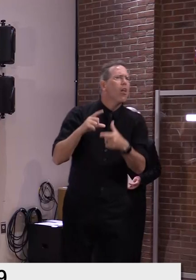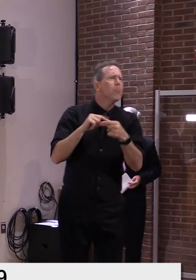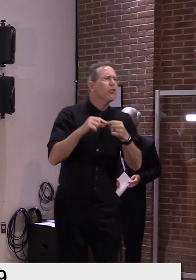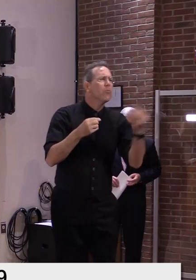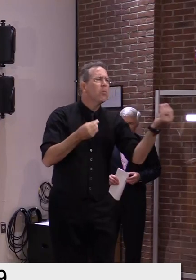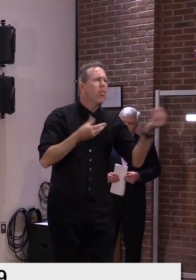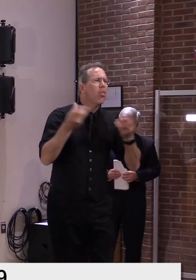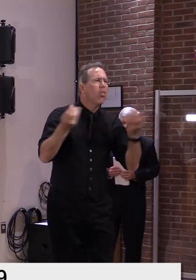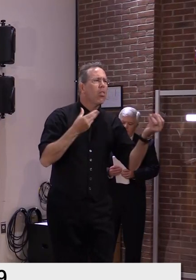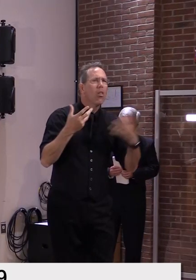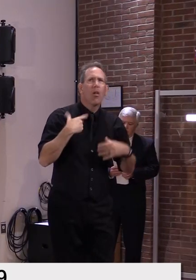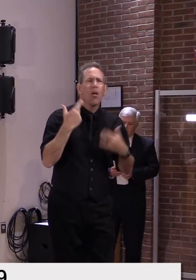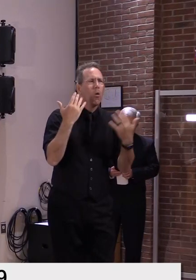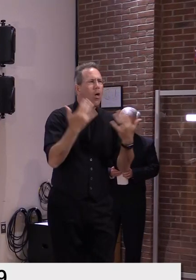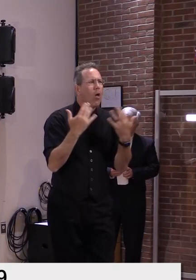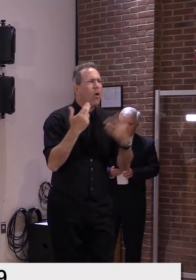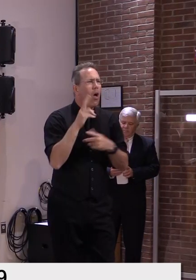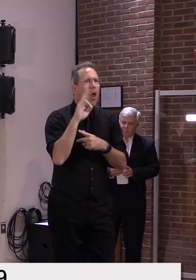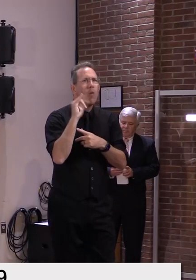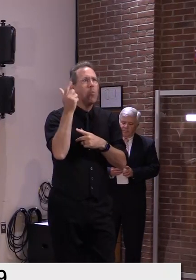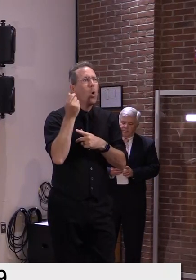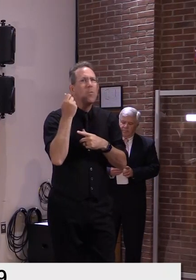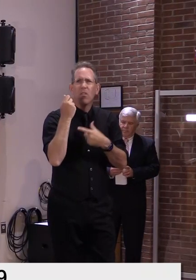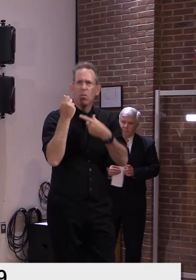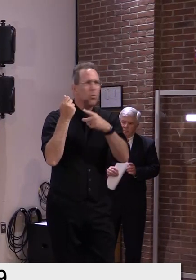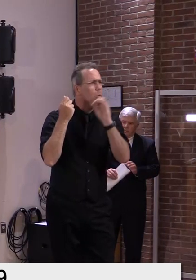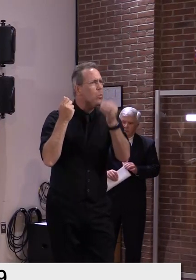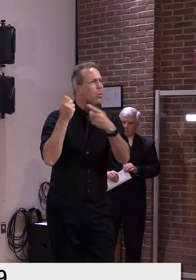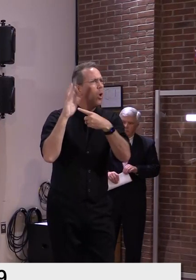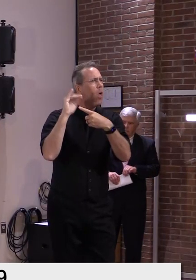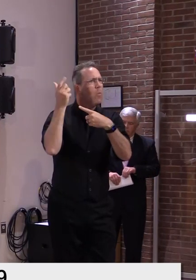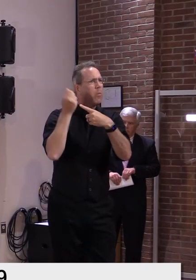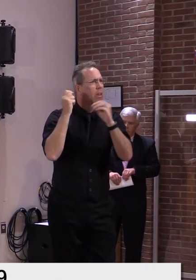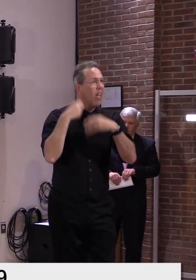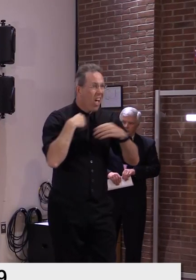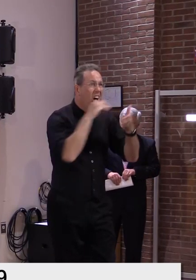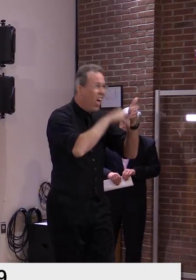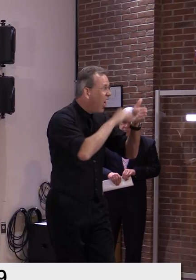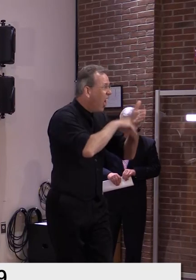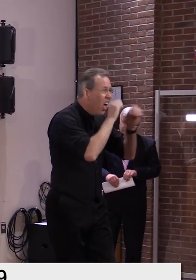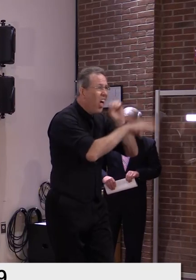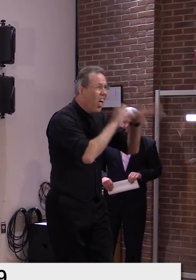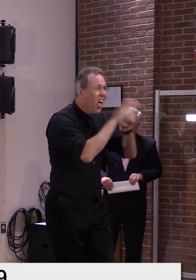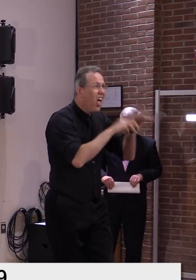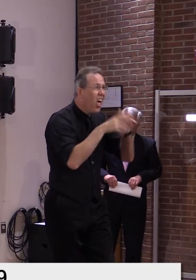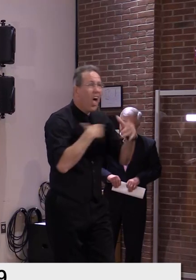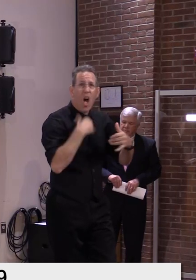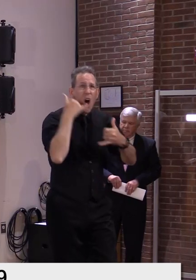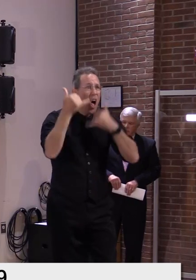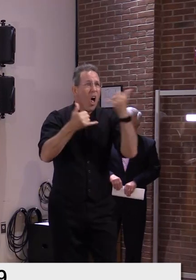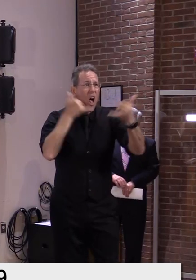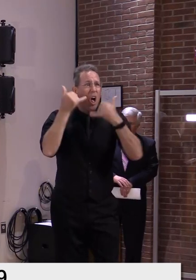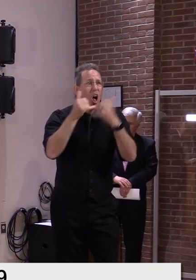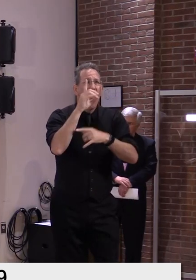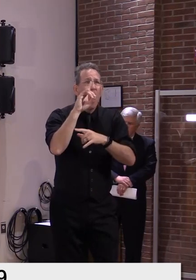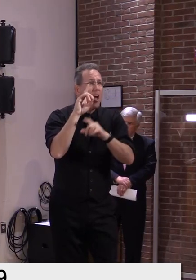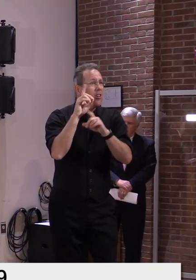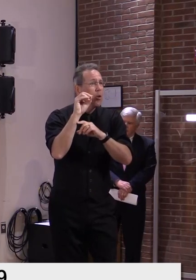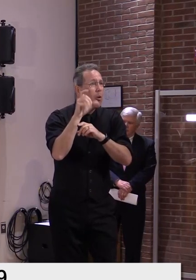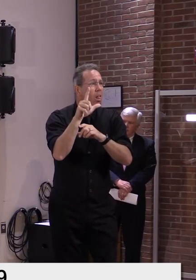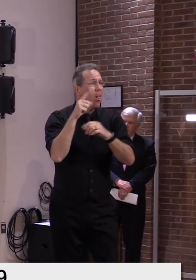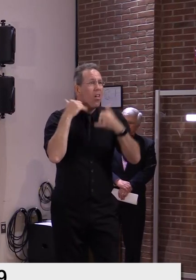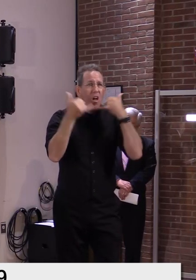benefits. And others who are complaining about hours-long wait times on the helpline for assistance. Do you have a message for those